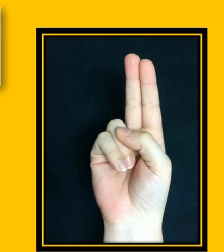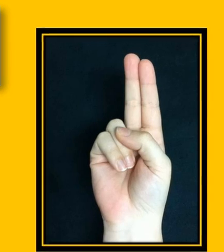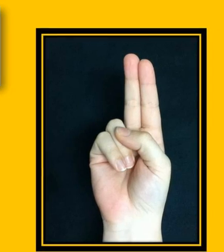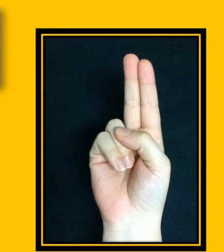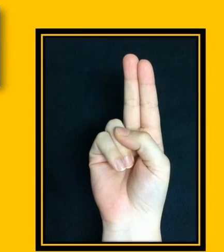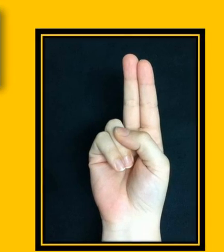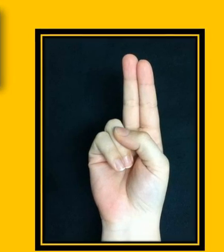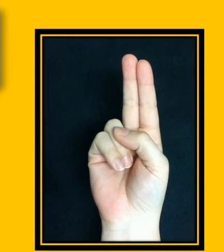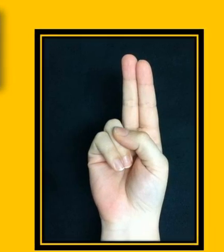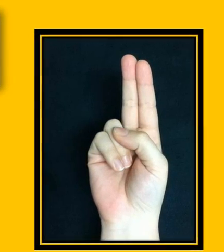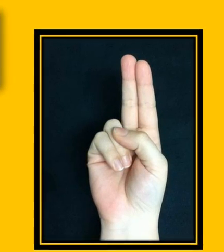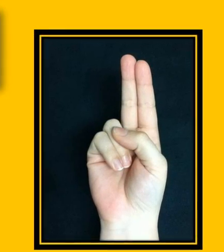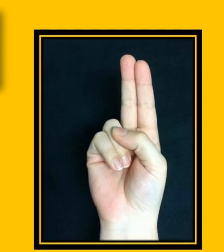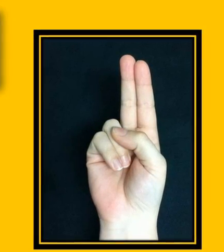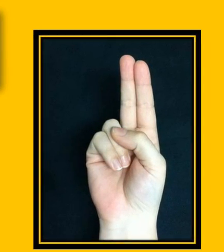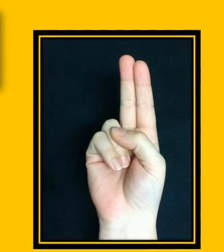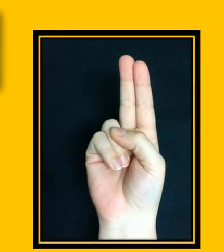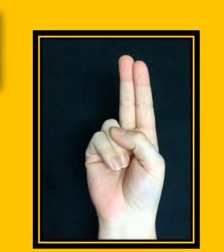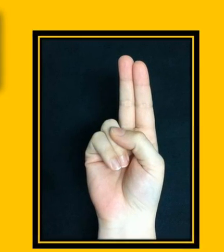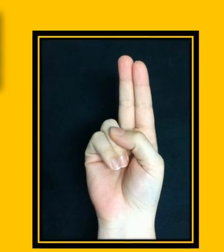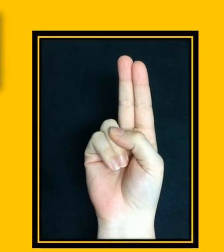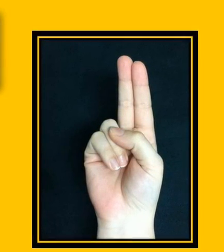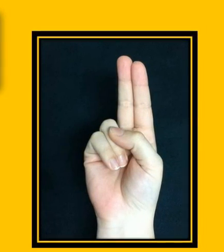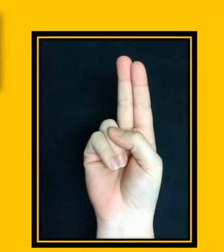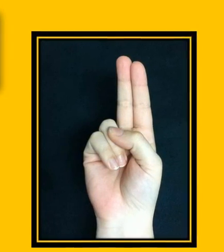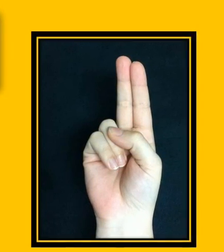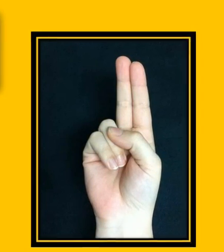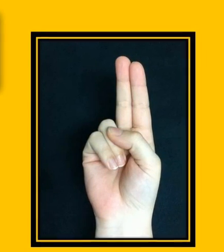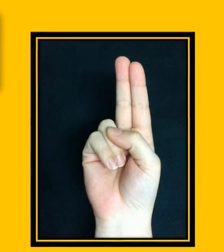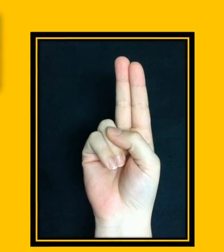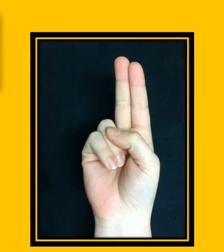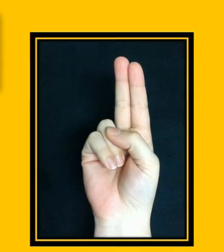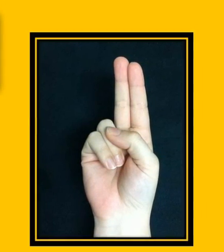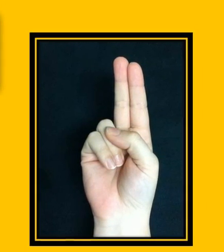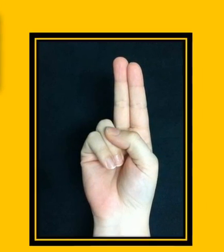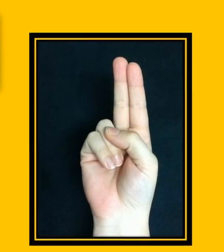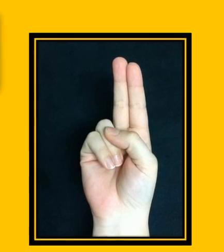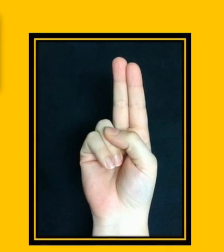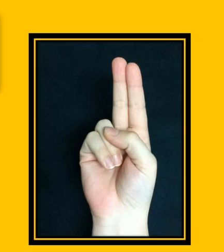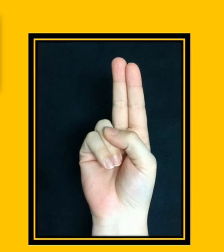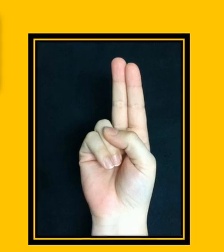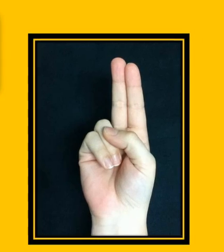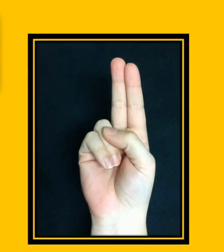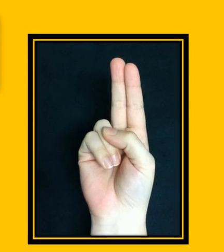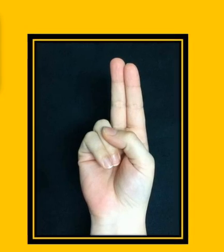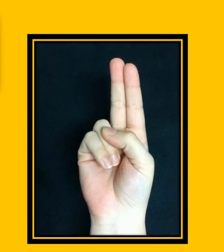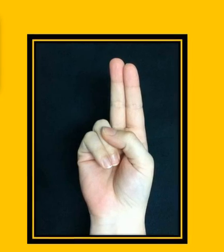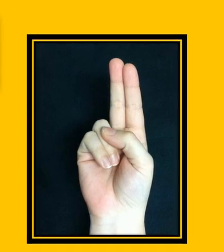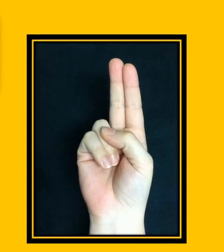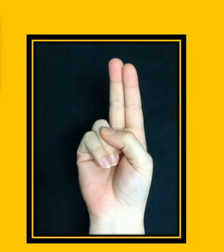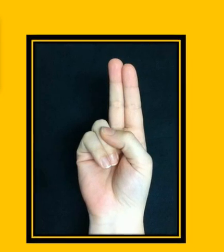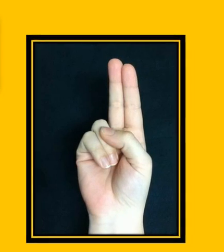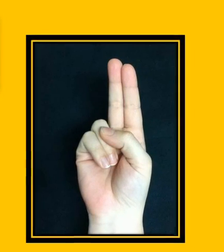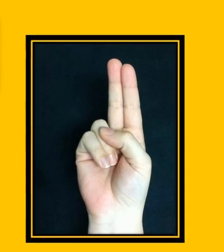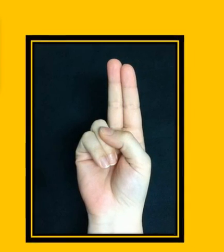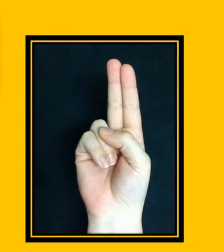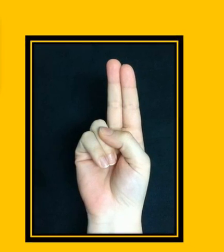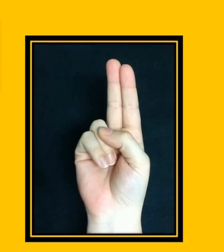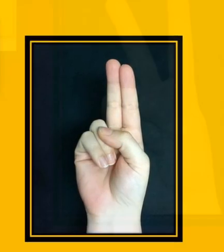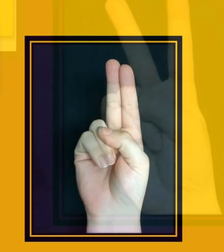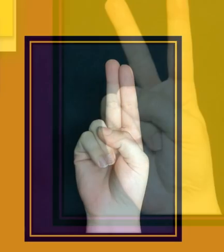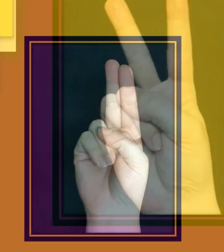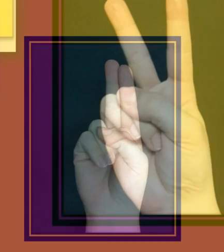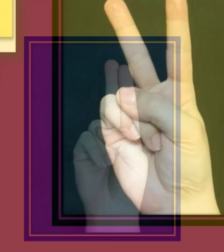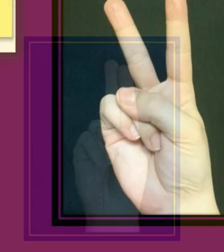Your last step is to have your index and middle finger pointing straight up to the ceiling while closely touching each